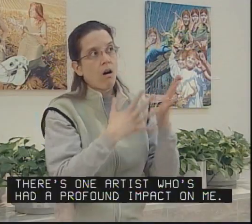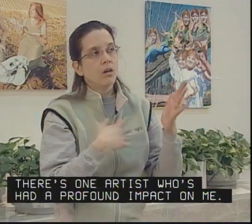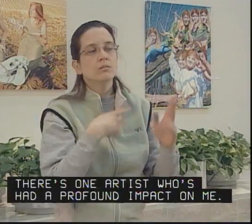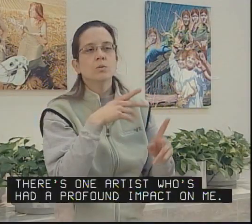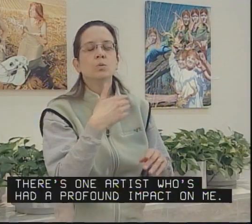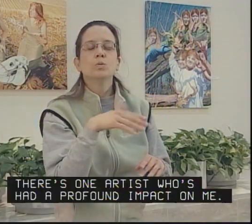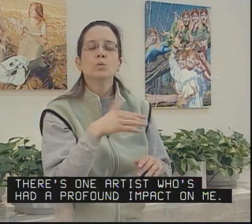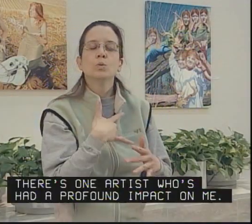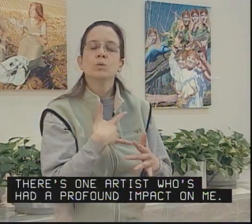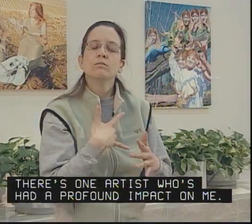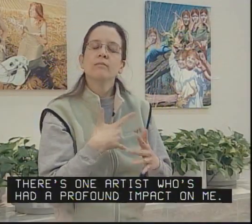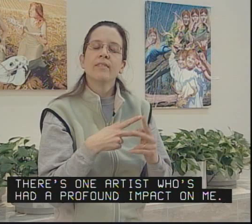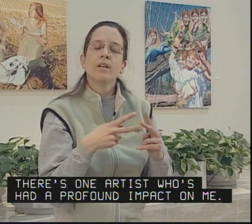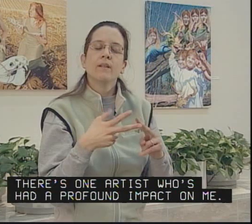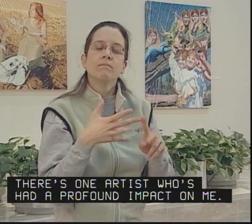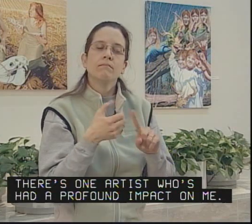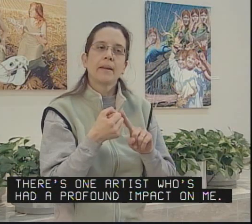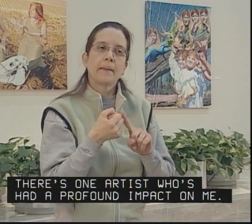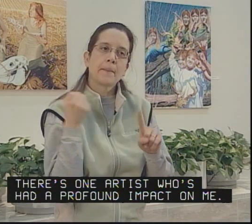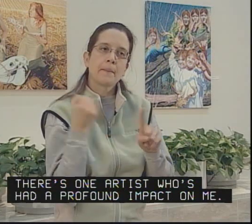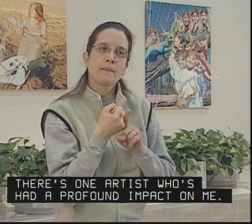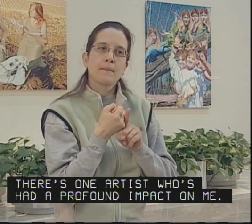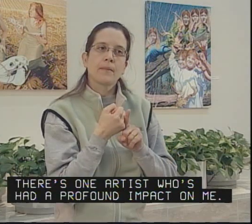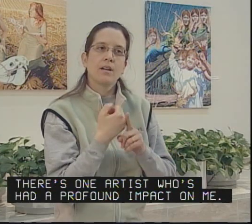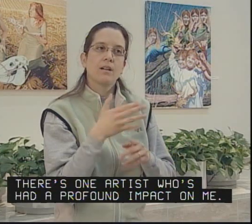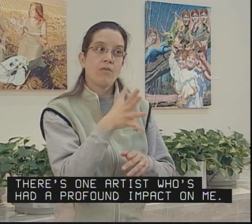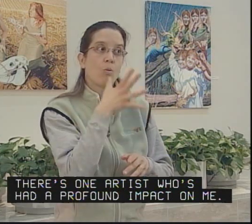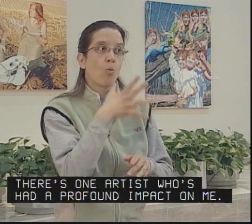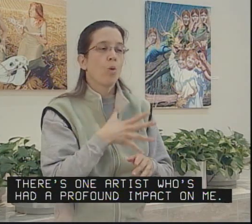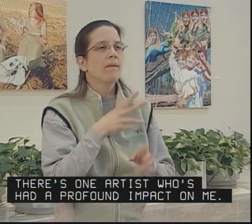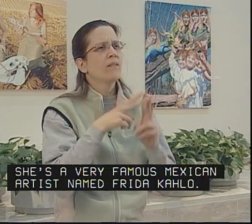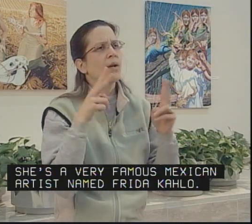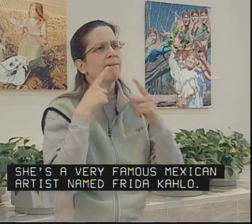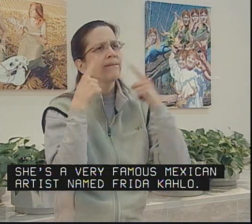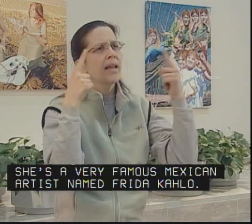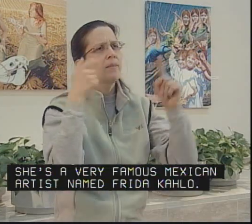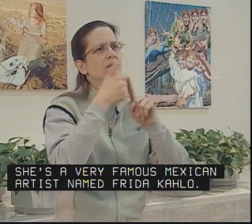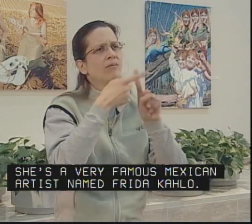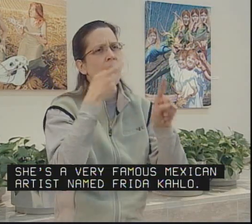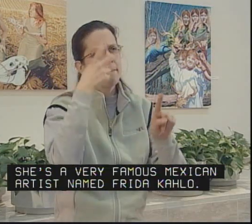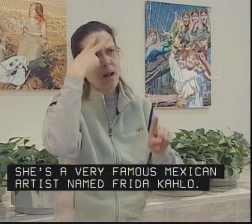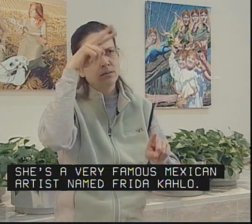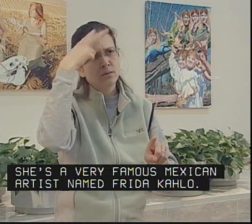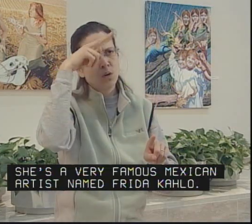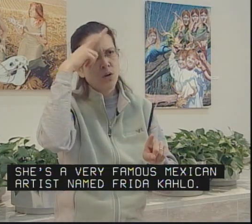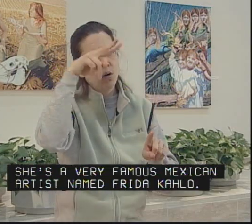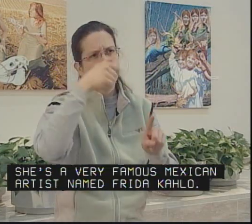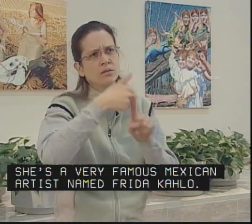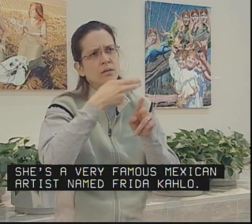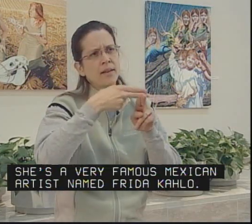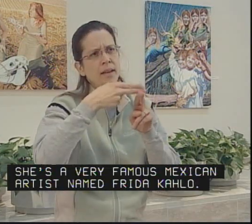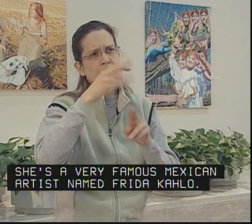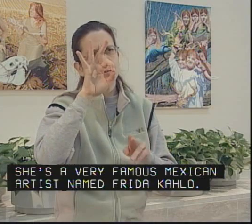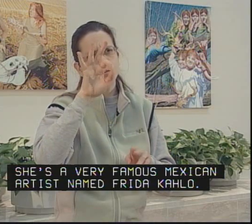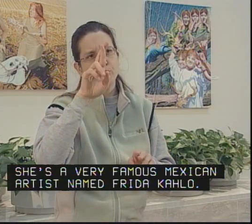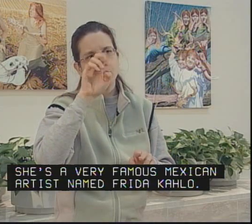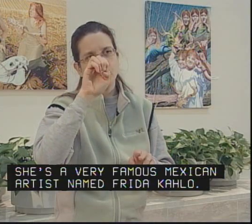There's one artist who's had a profound impact on me. She's a very famous Mexican artist named